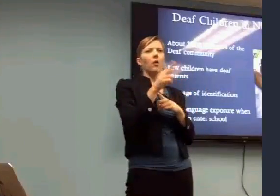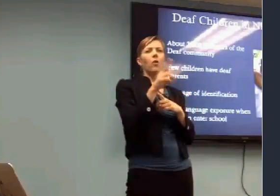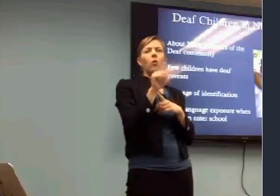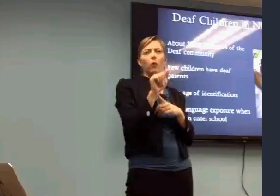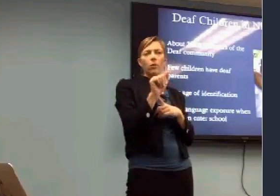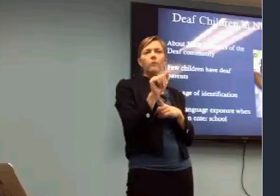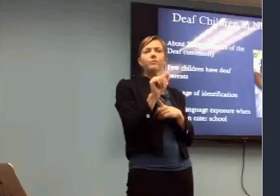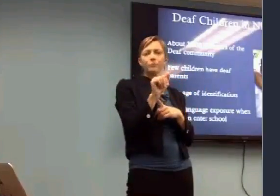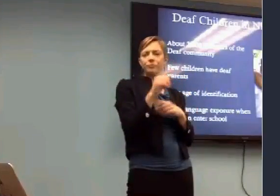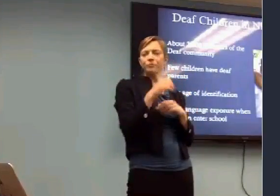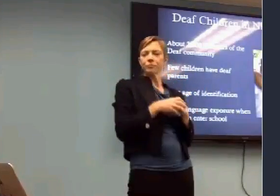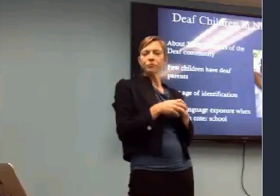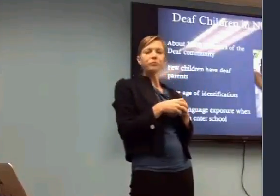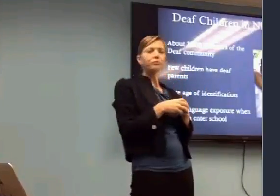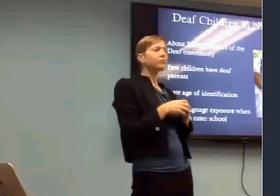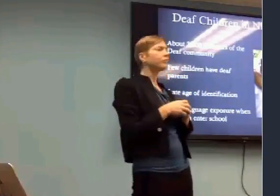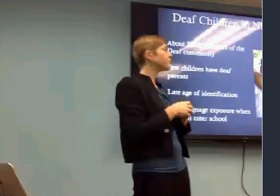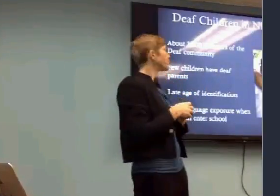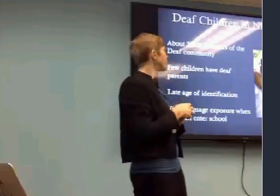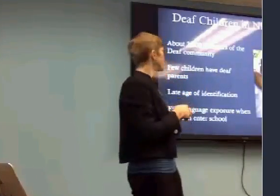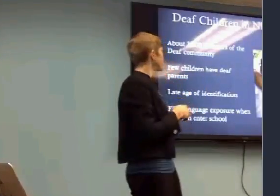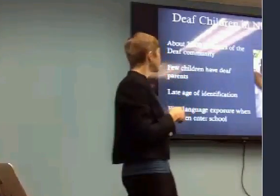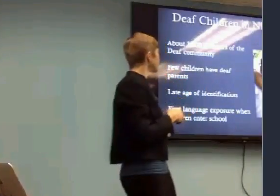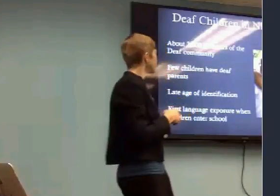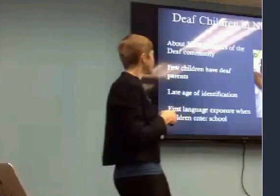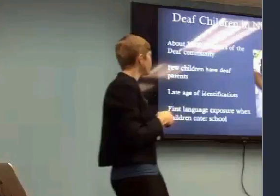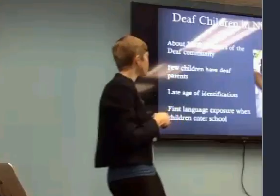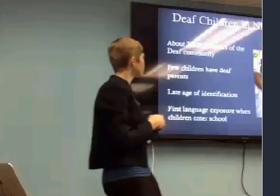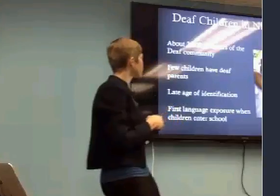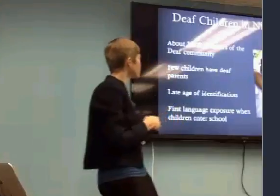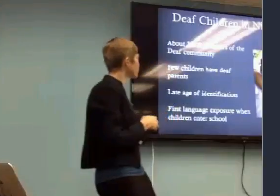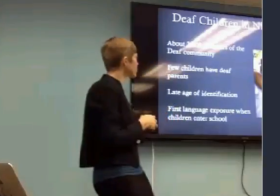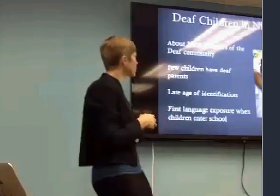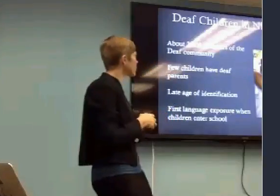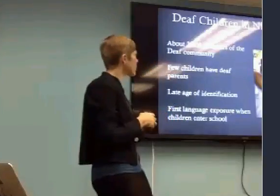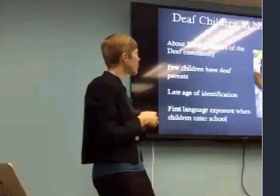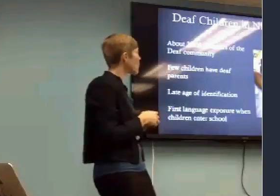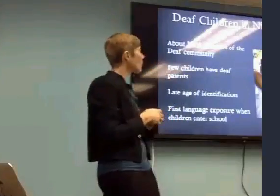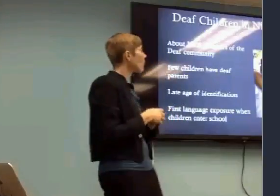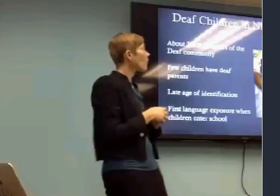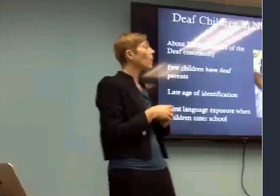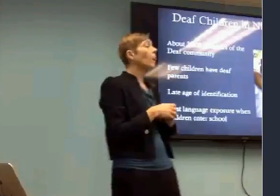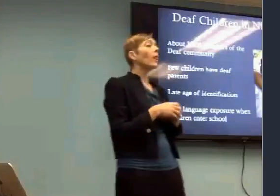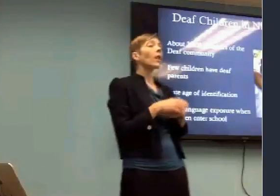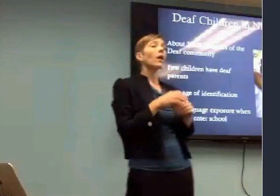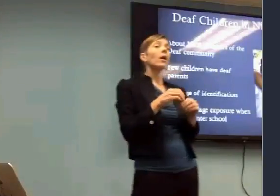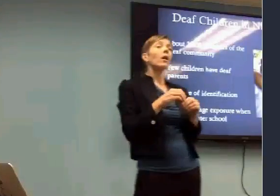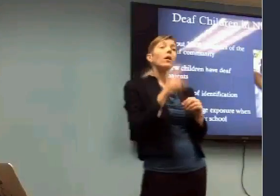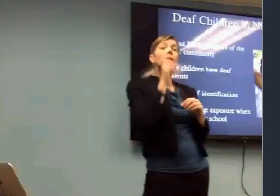communication is comprised of 2,000 members in Managua.